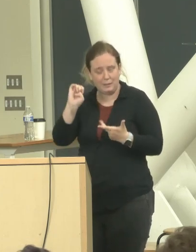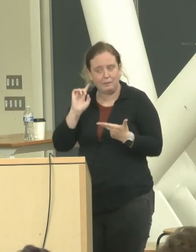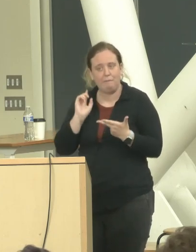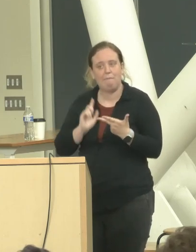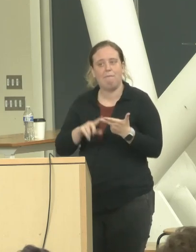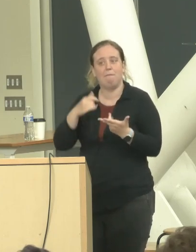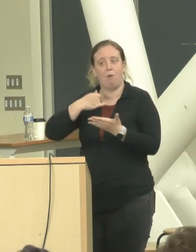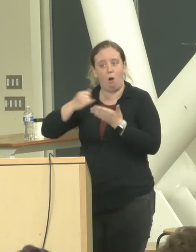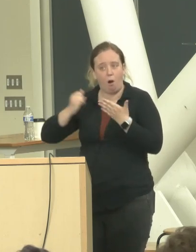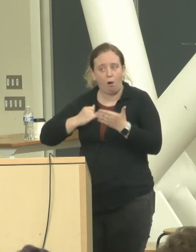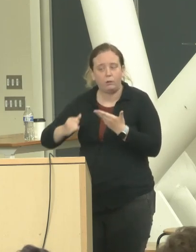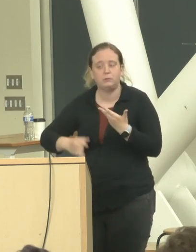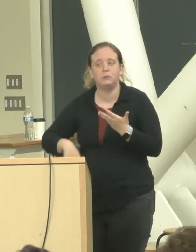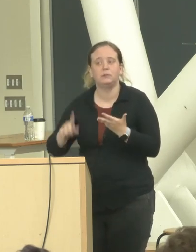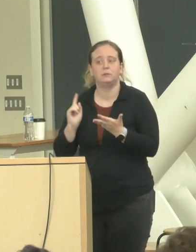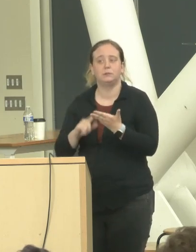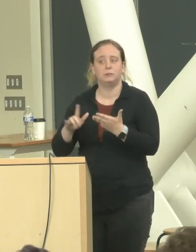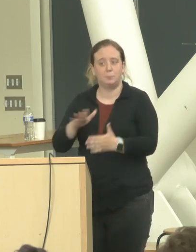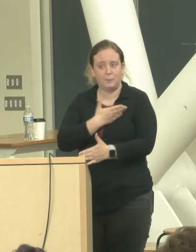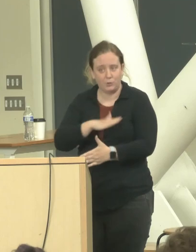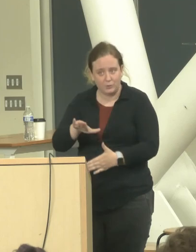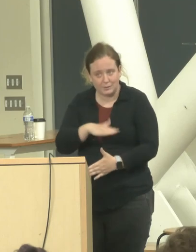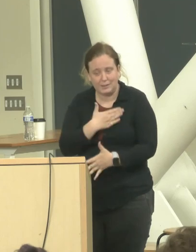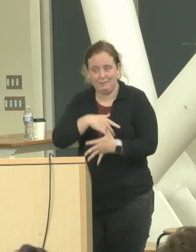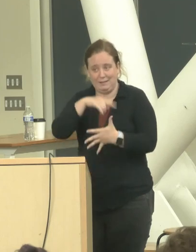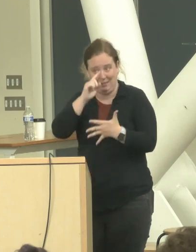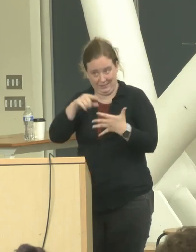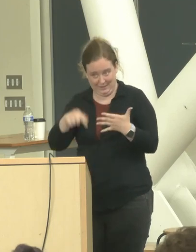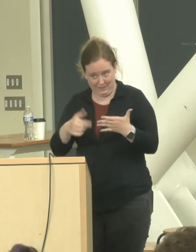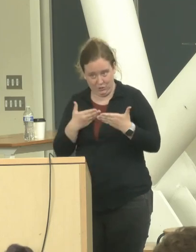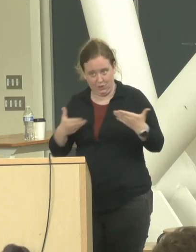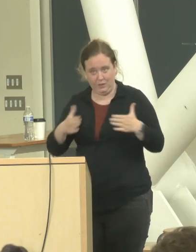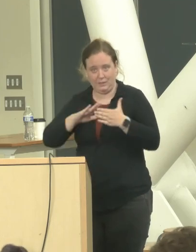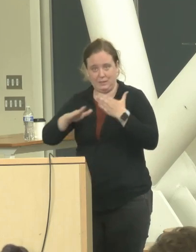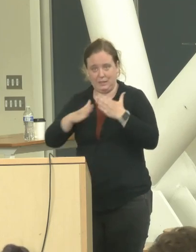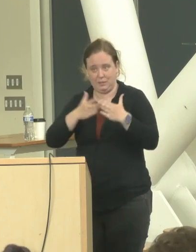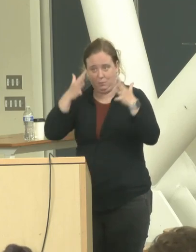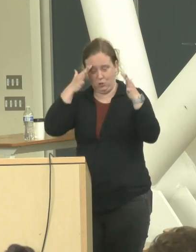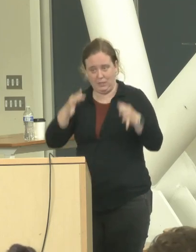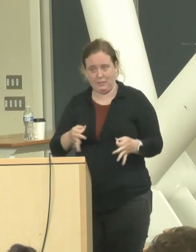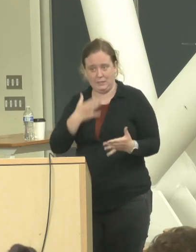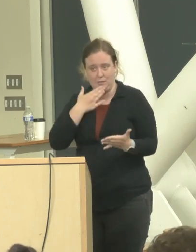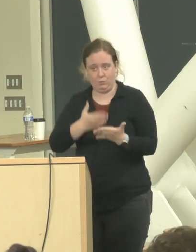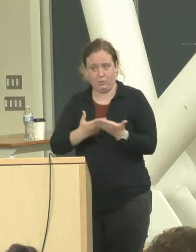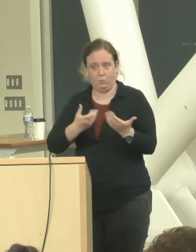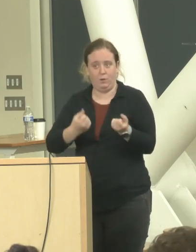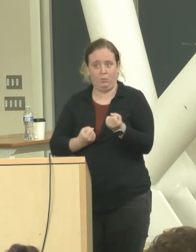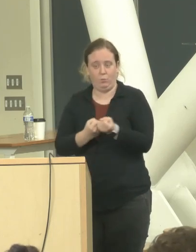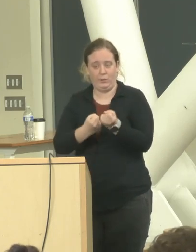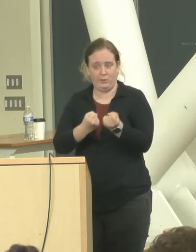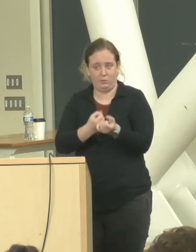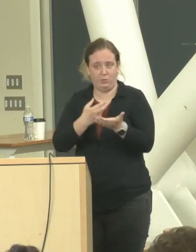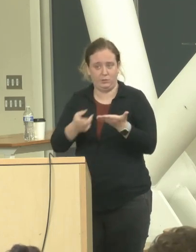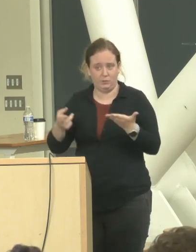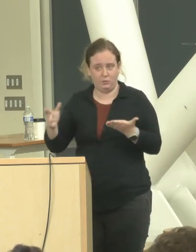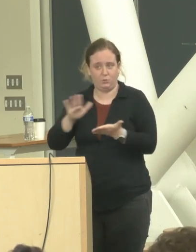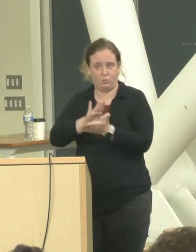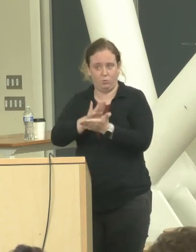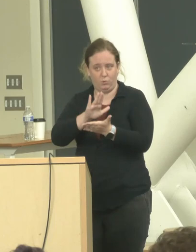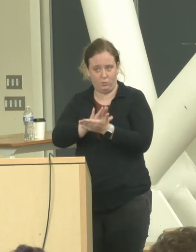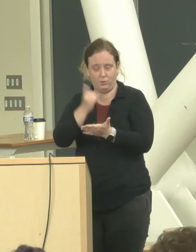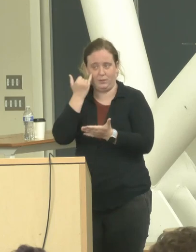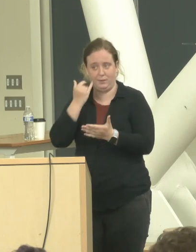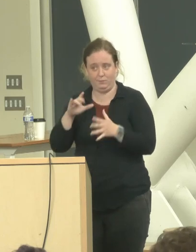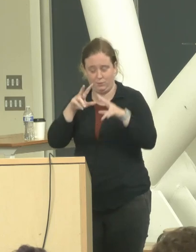know, these are the things that community said was a well-resourced school. I think we probably, if we did an analysis, we could point to some